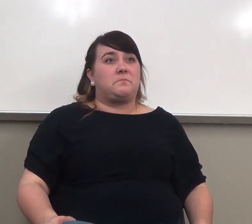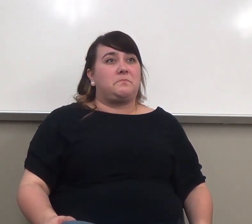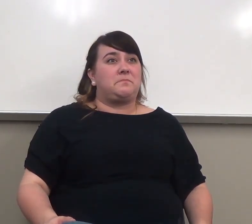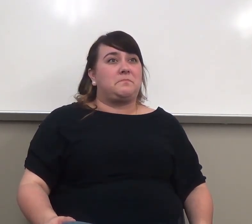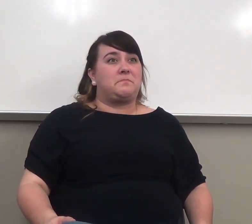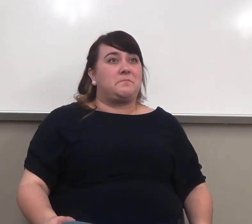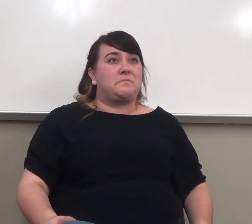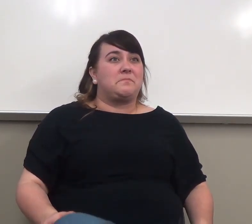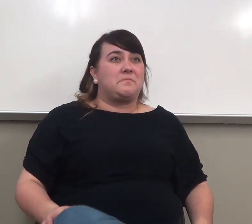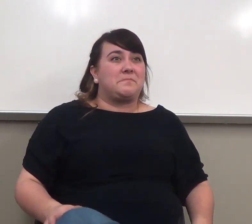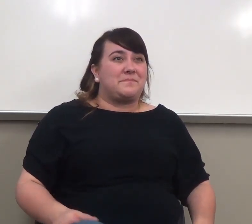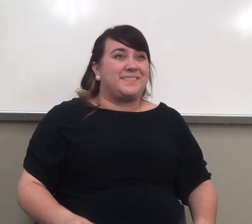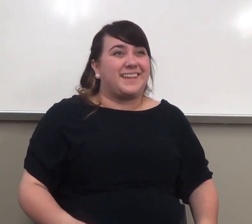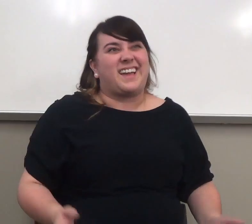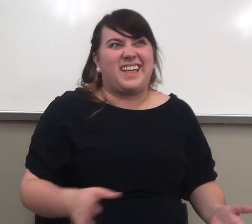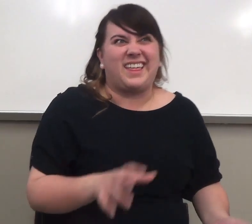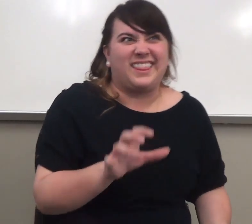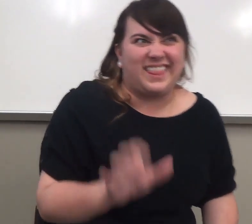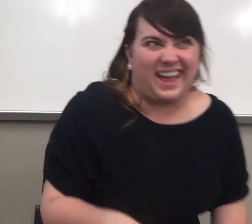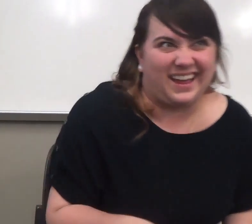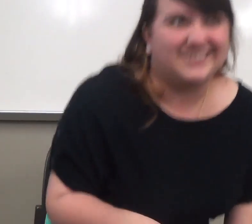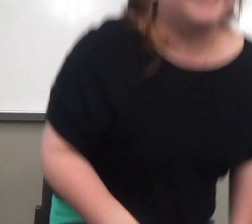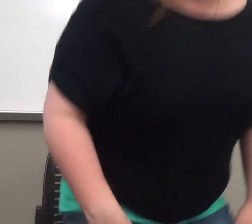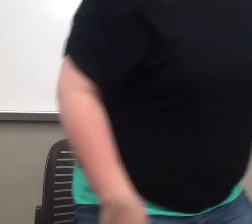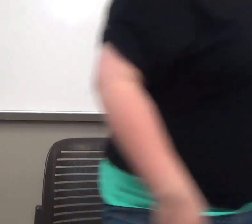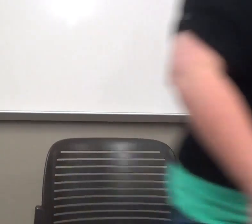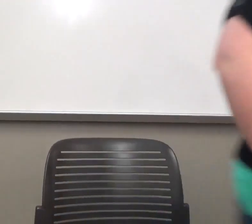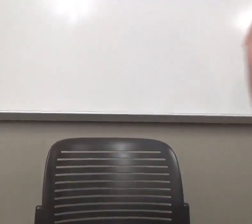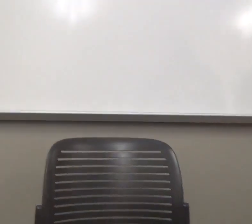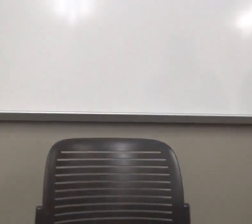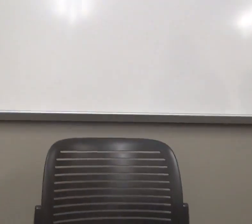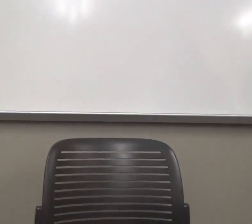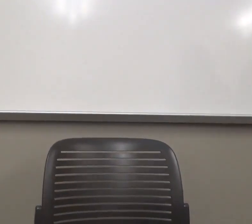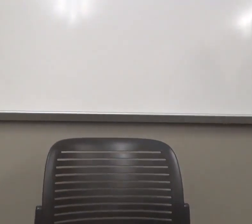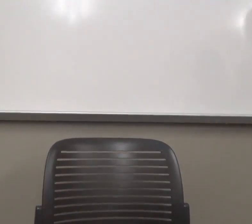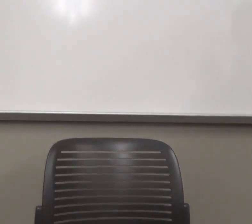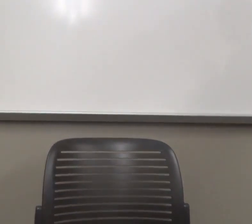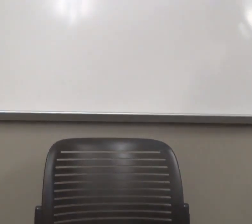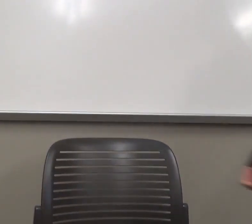somebody want to give a stab at defining, how would you define academic writing?